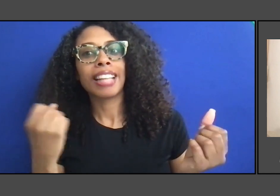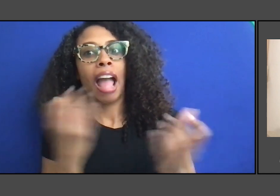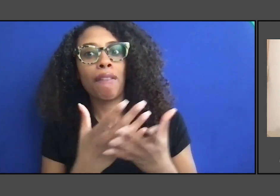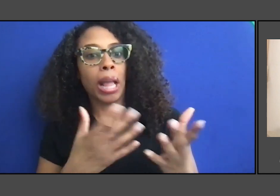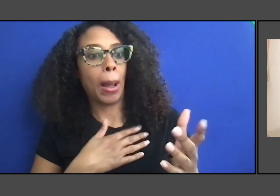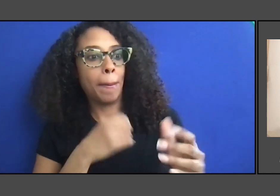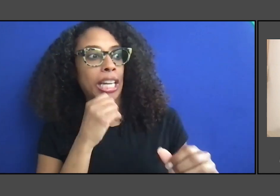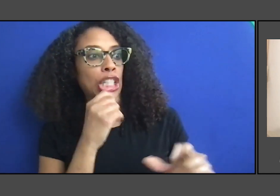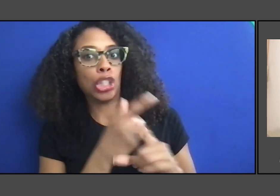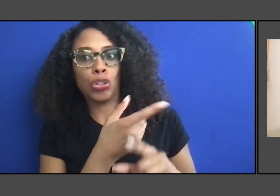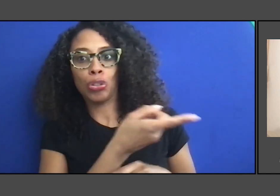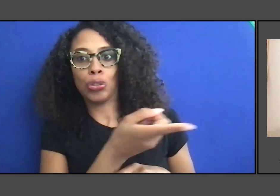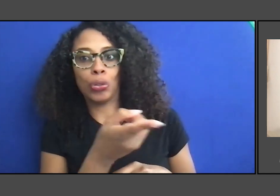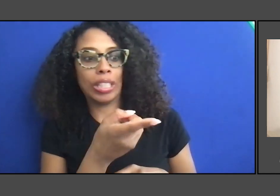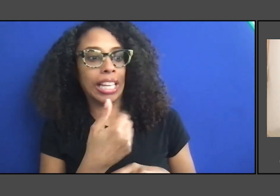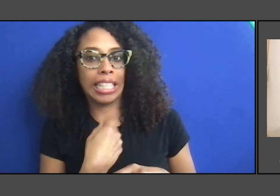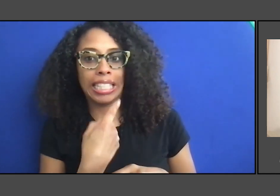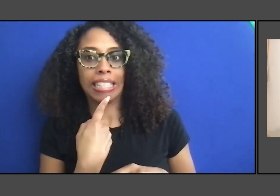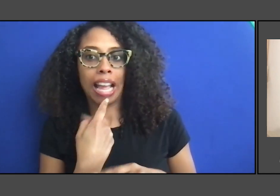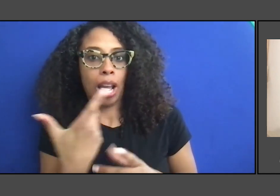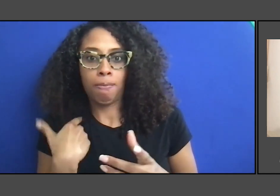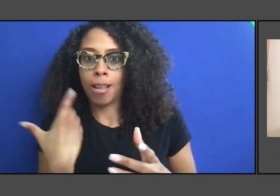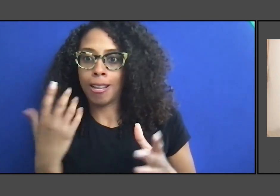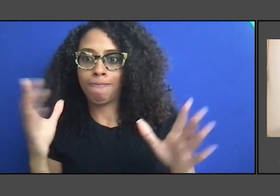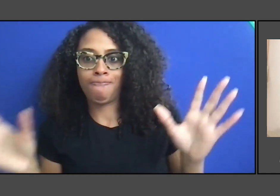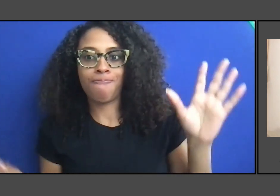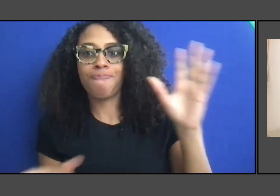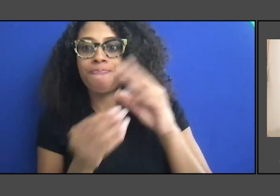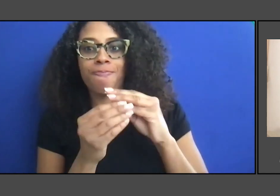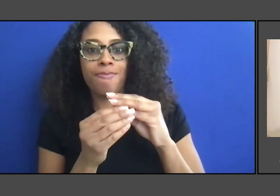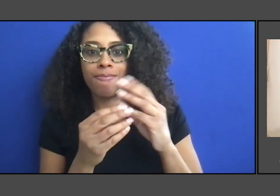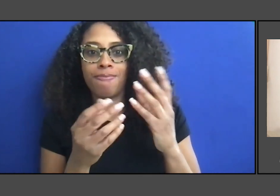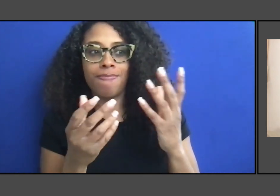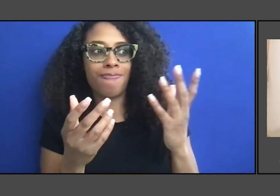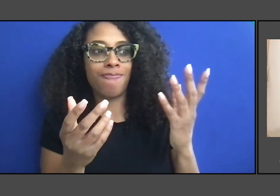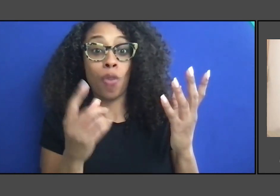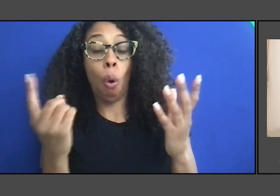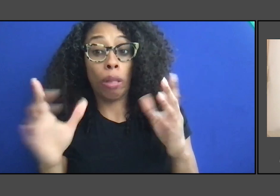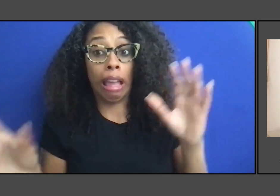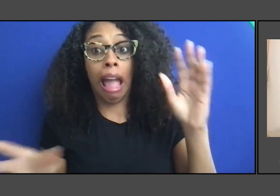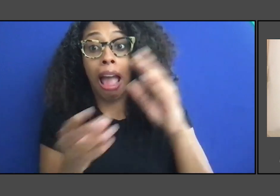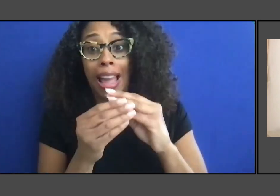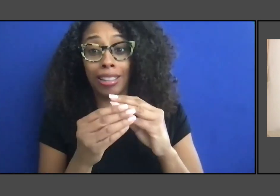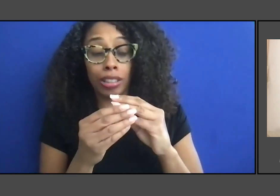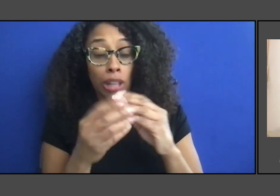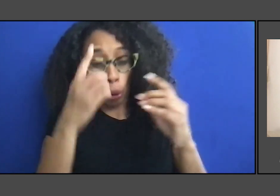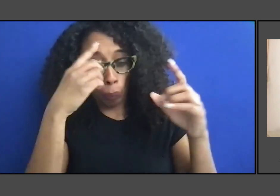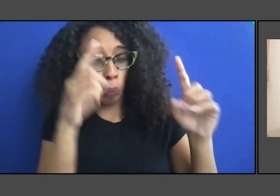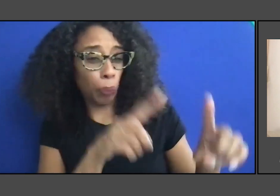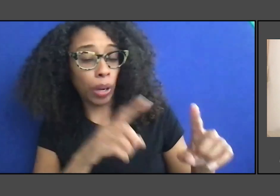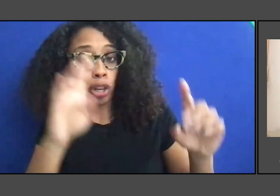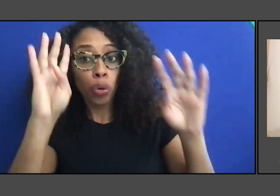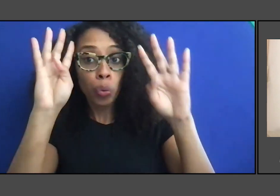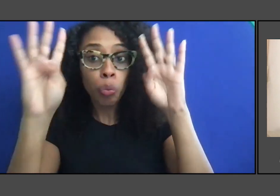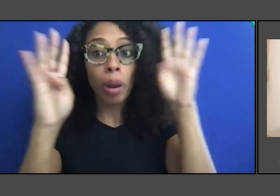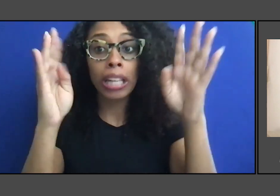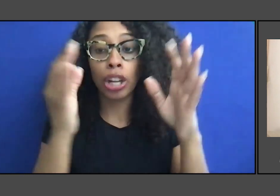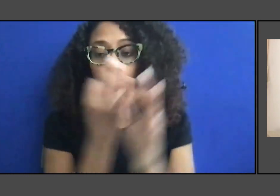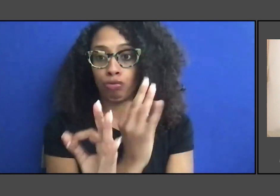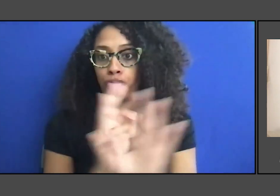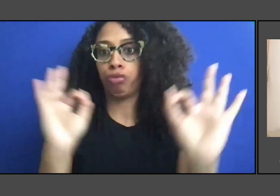know, and I would only add to that. I mean, I agree, creativity and freedom, right? It's just